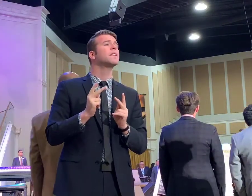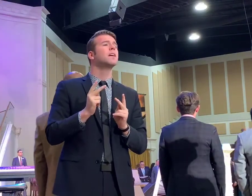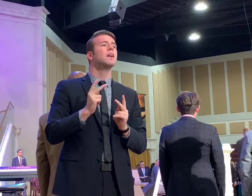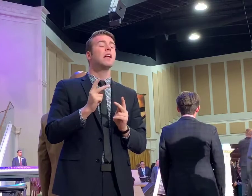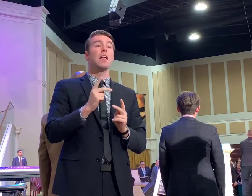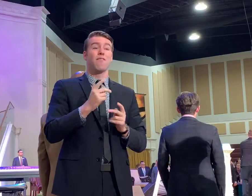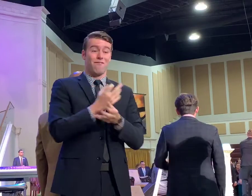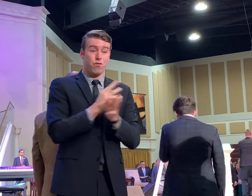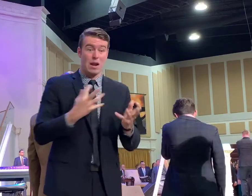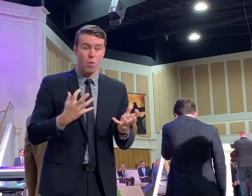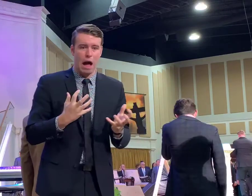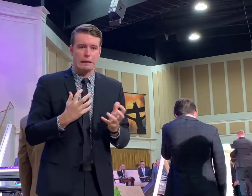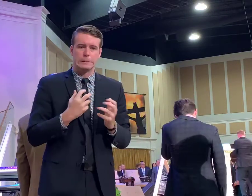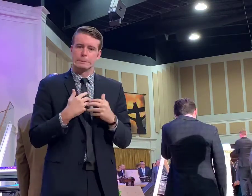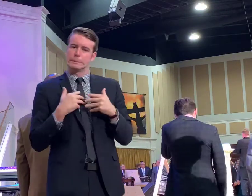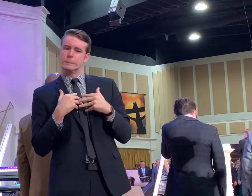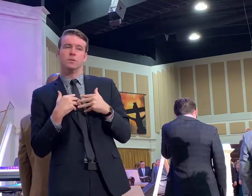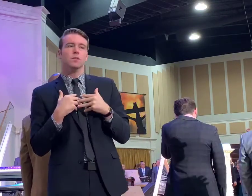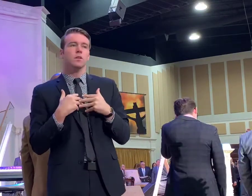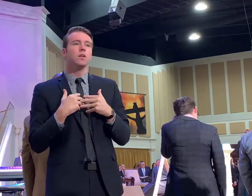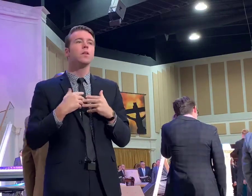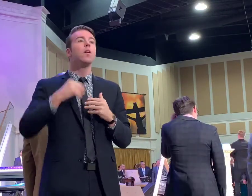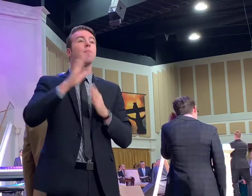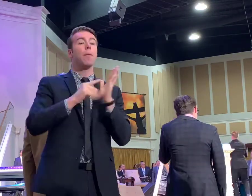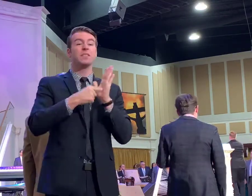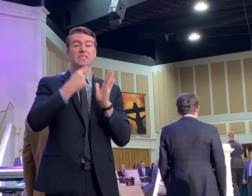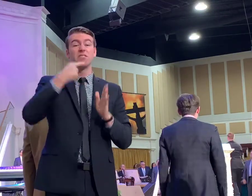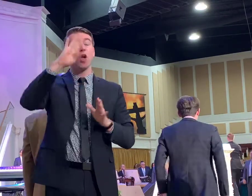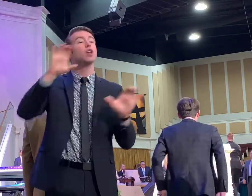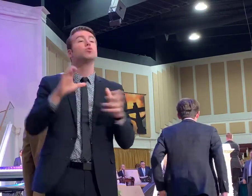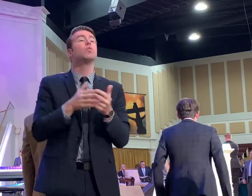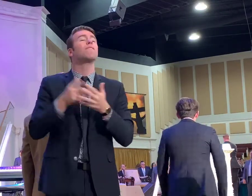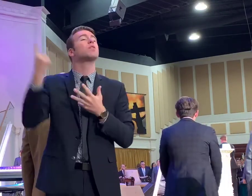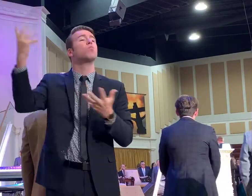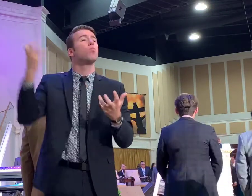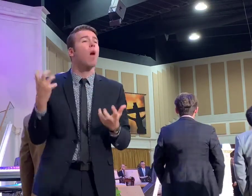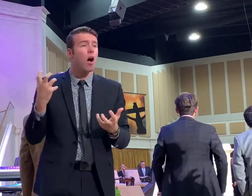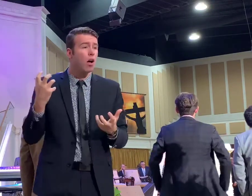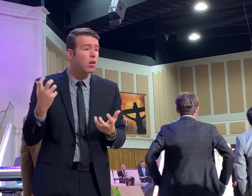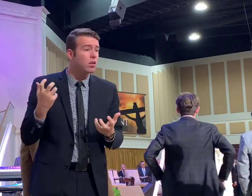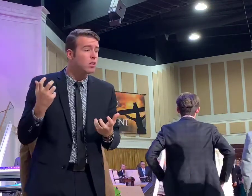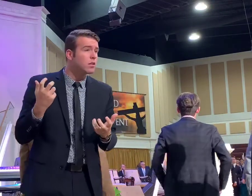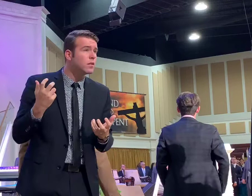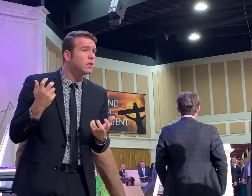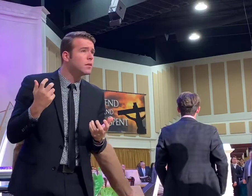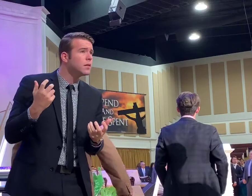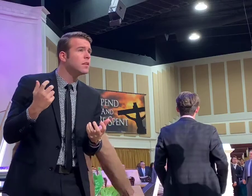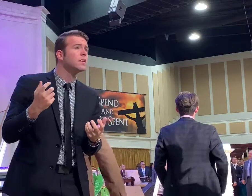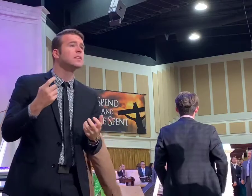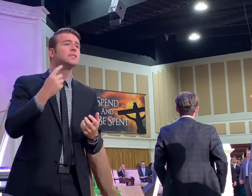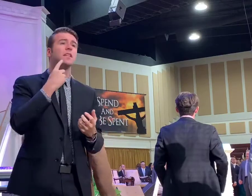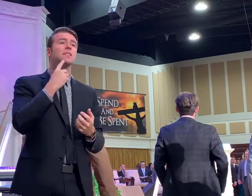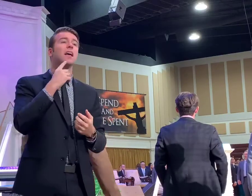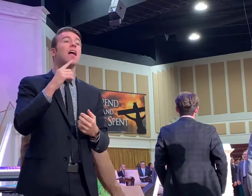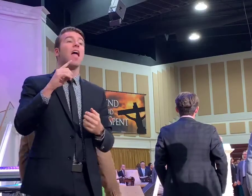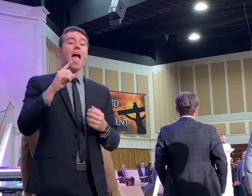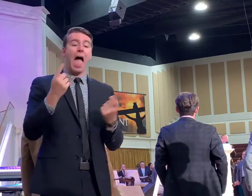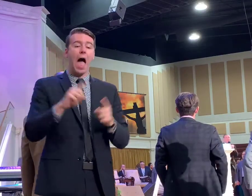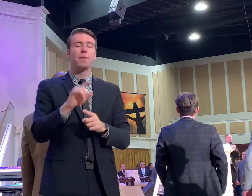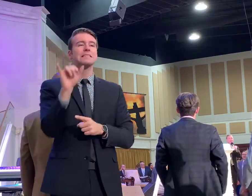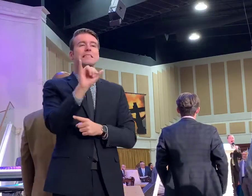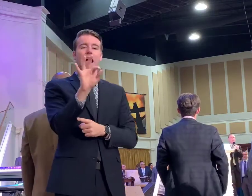as mildly as he wants. The Bible says that those cords became as flax that was burnt with fire. But